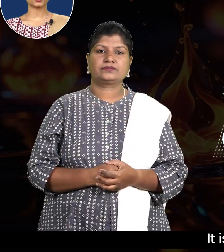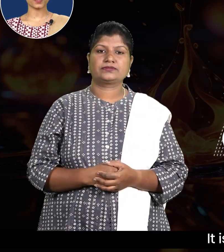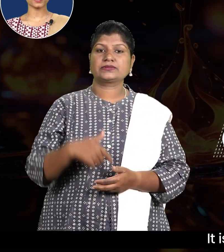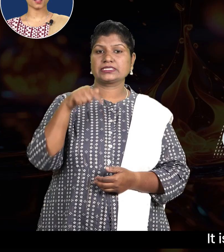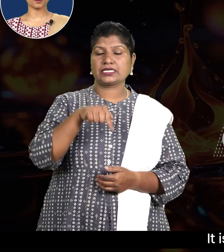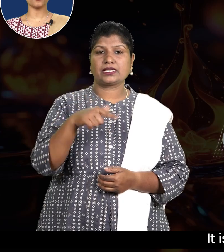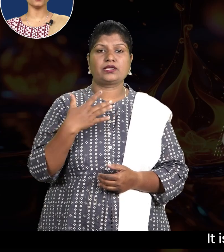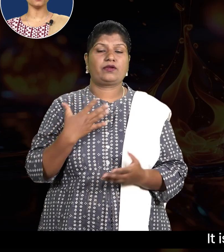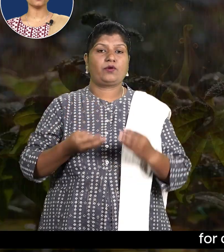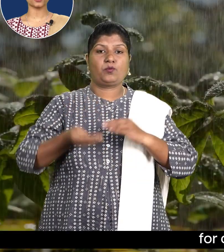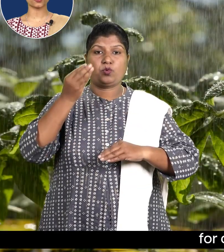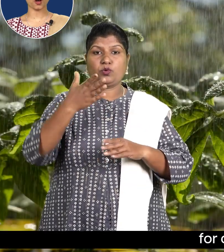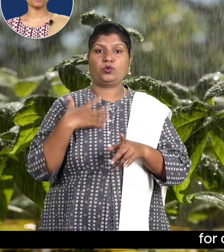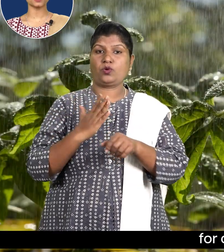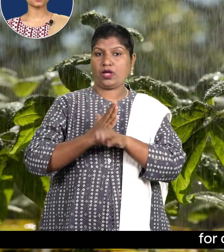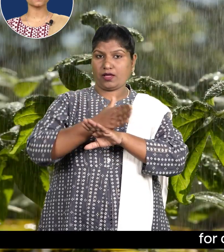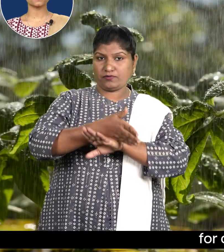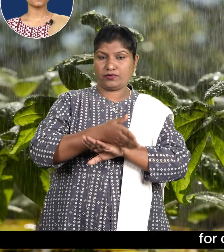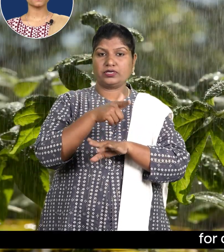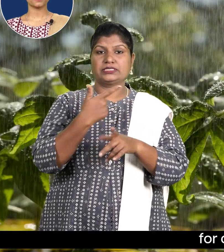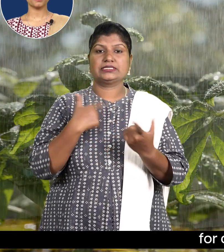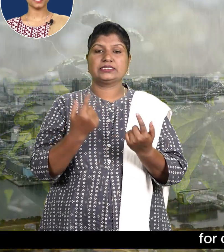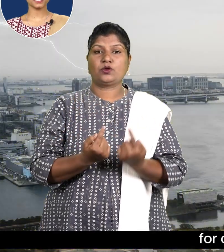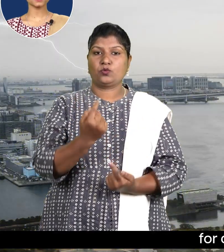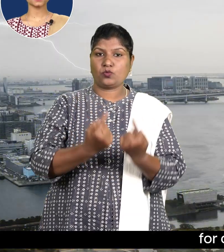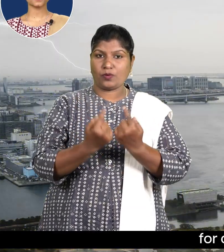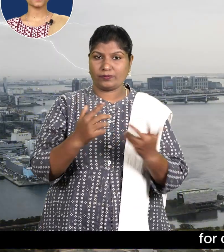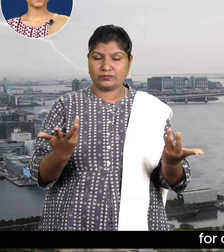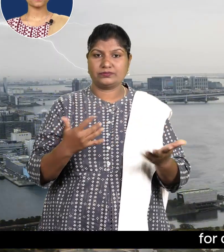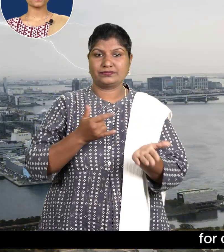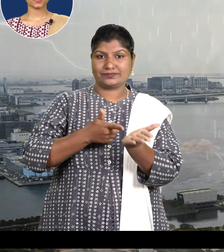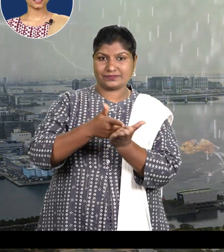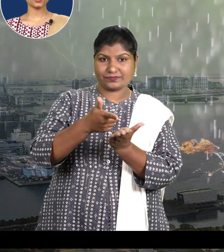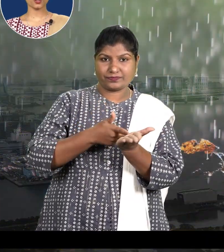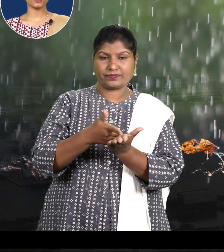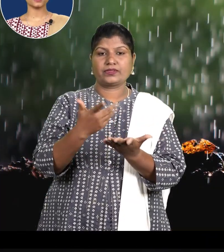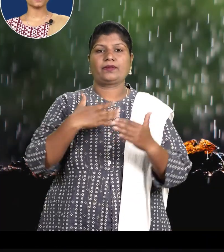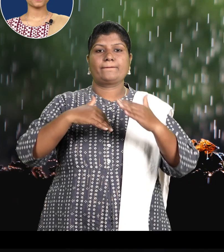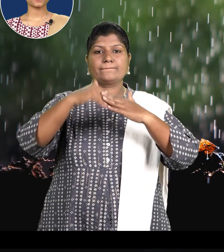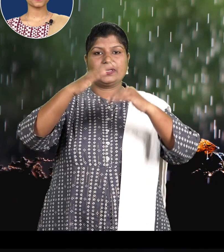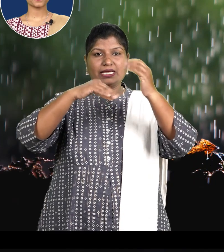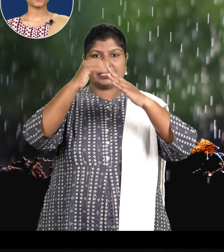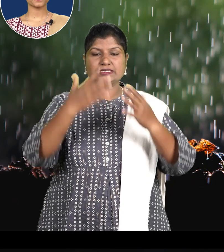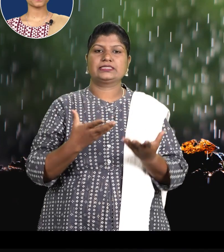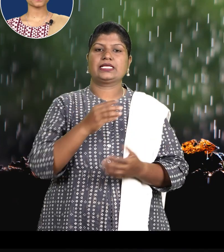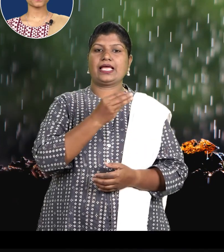It is very harmful for crops, buildings and soil.